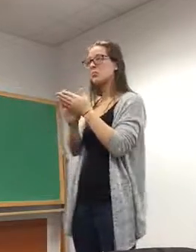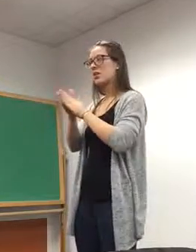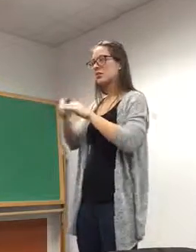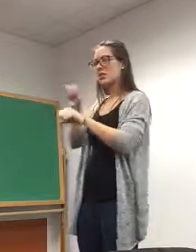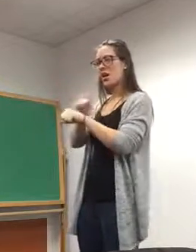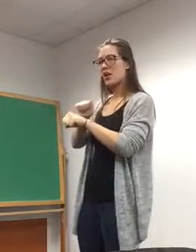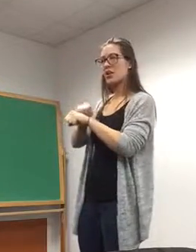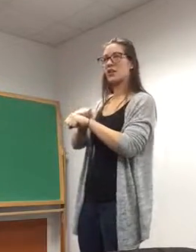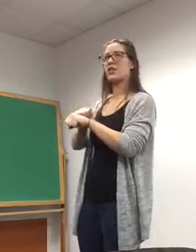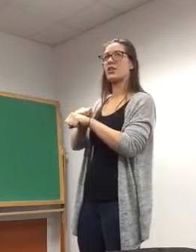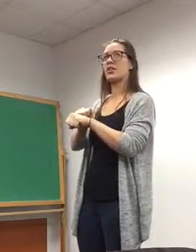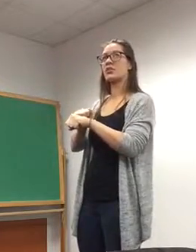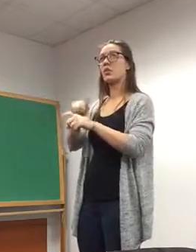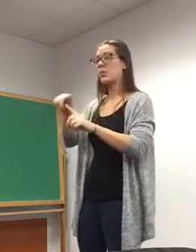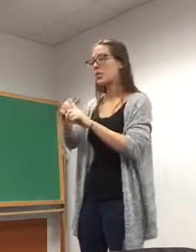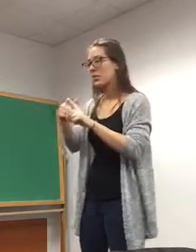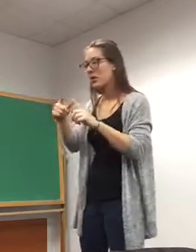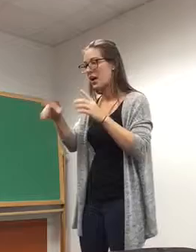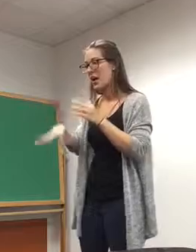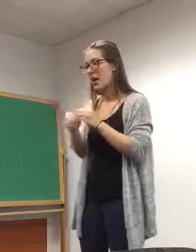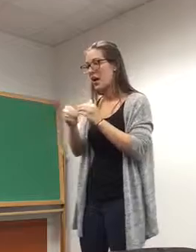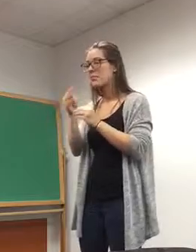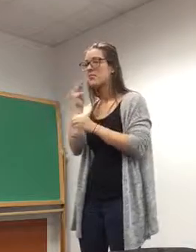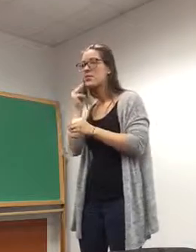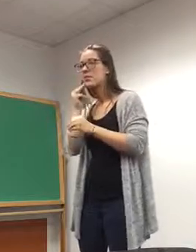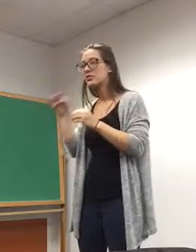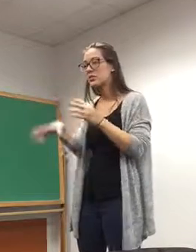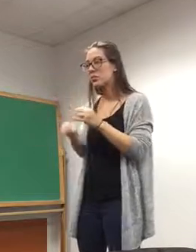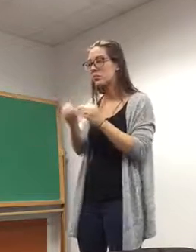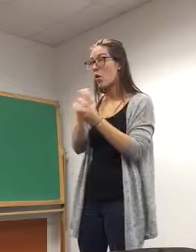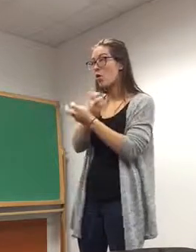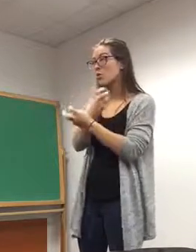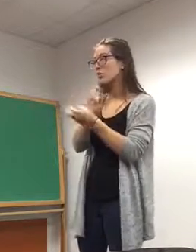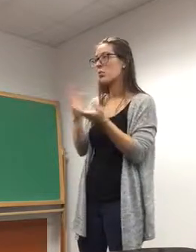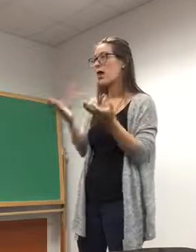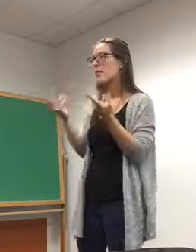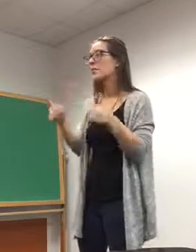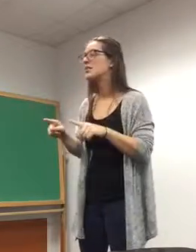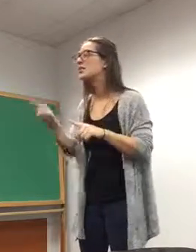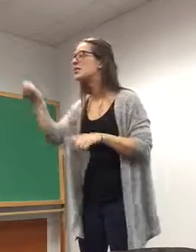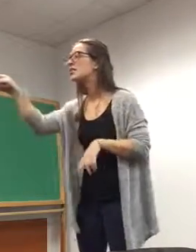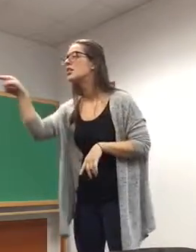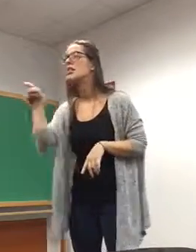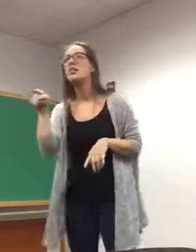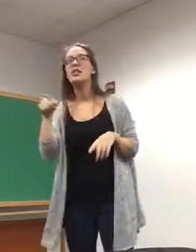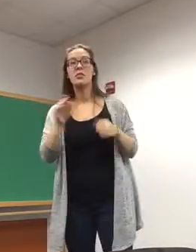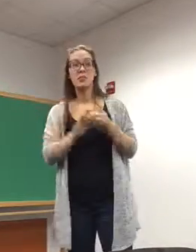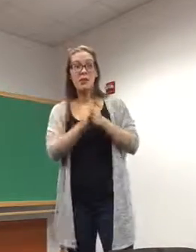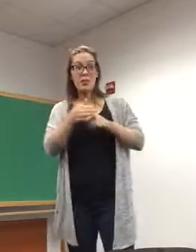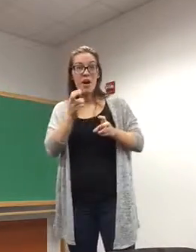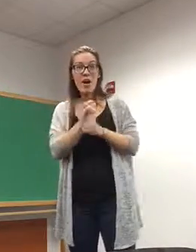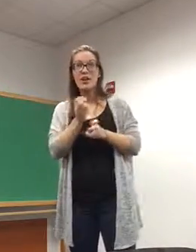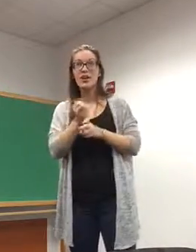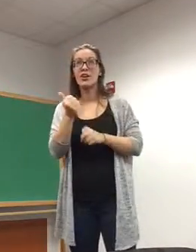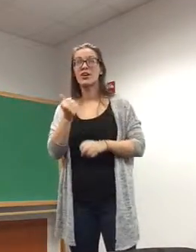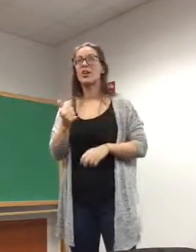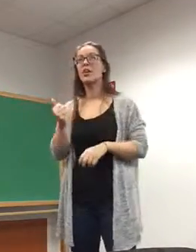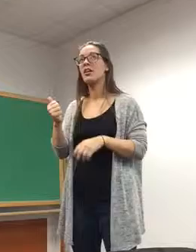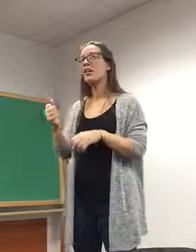do with we add minerals to the rocks, what's going to happen to the bones? Say it again. They're going to harden. That's why rocks are so hard,